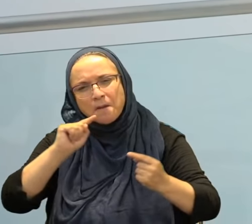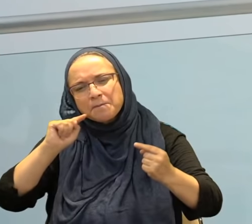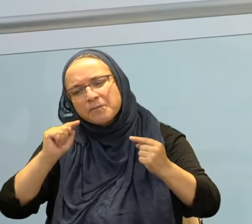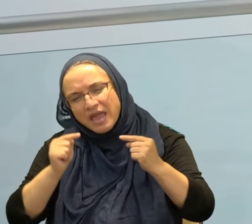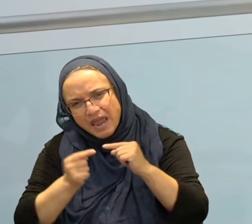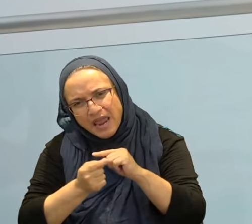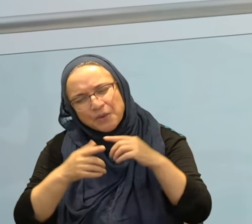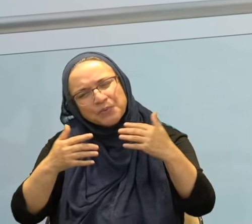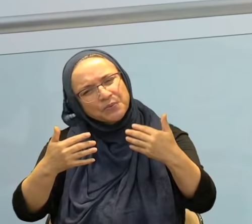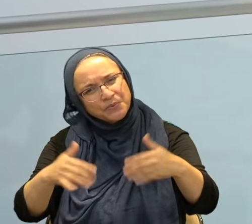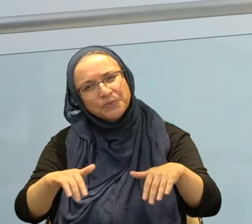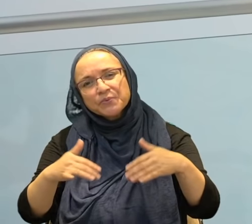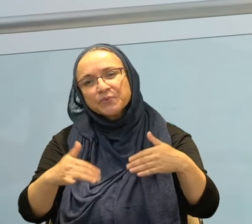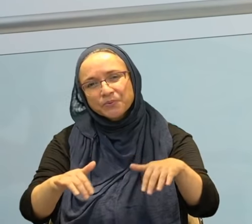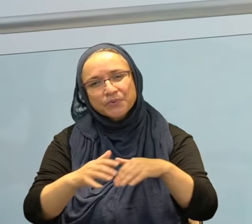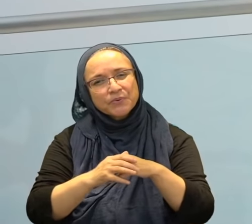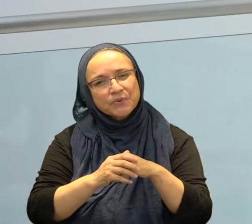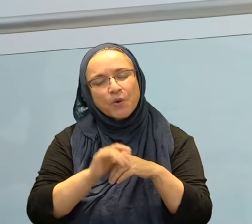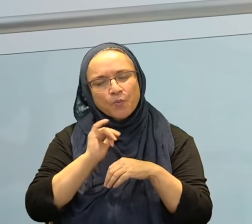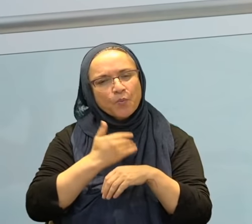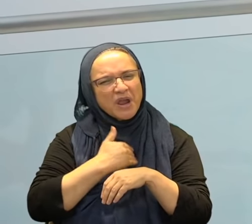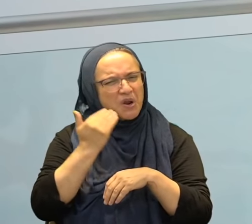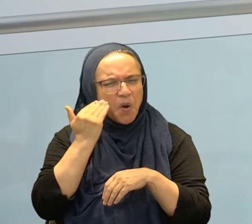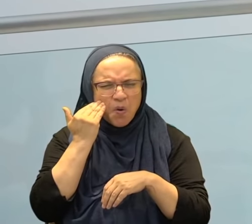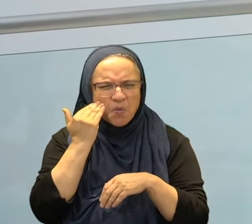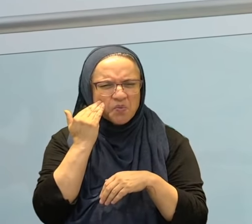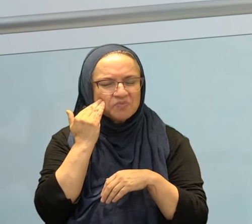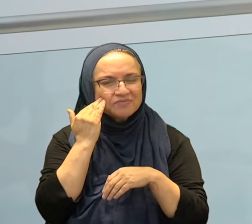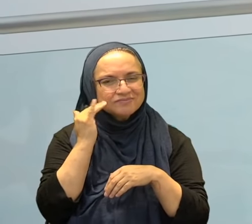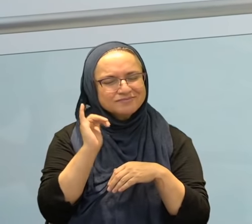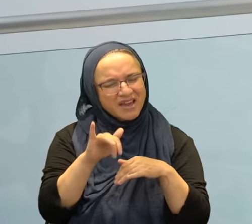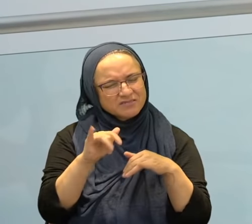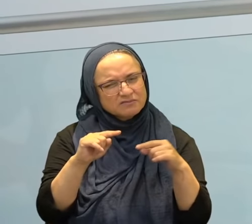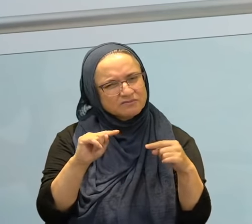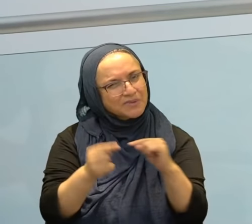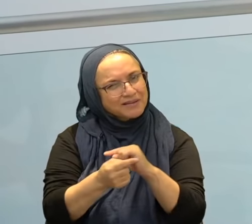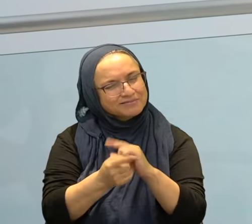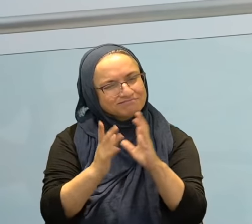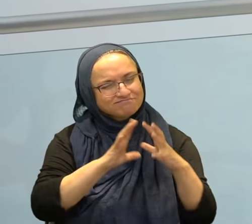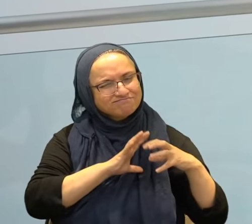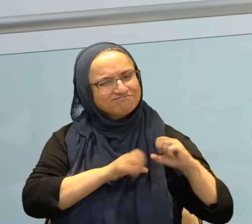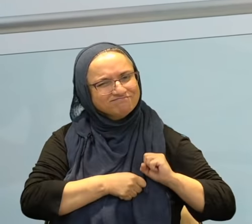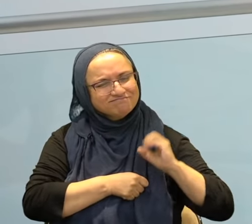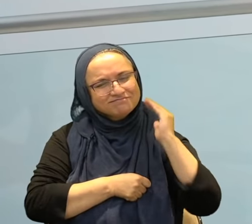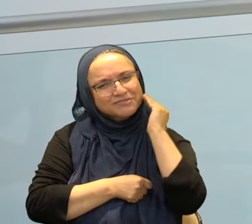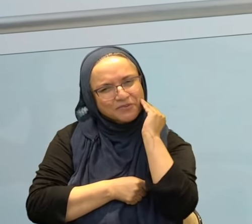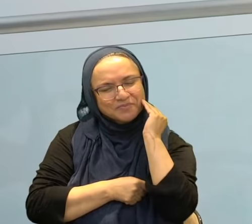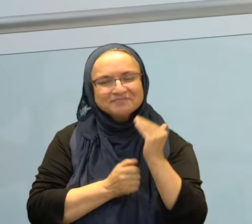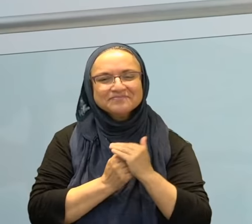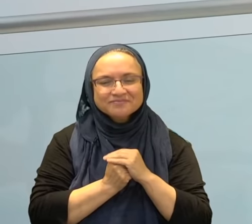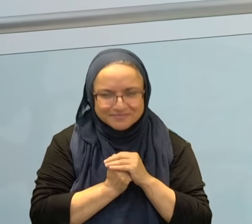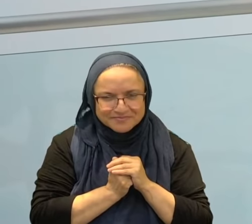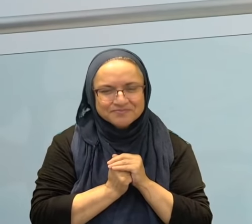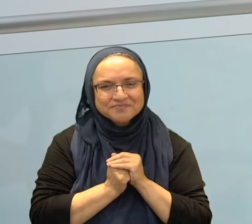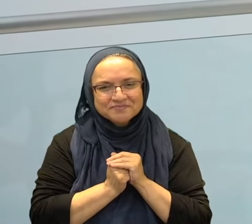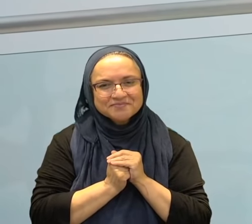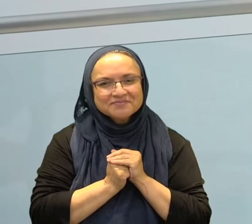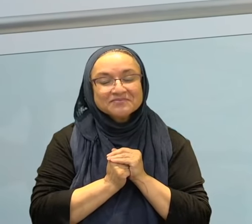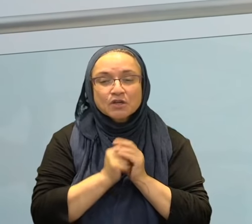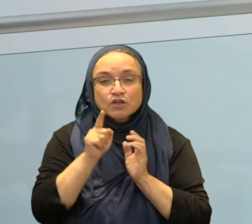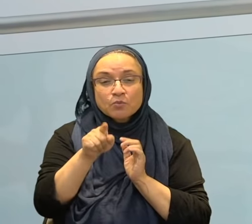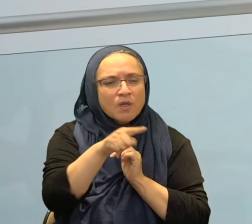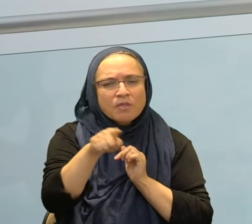to make this too long. I want to end this by putting you in a conversation with your mother, your